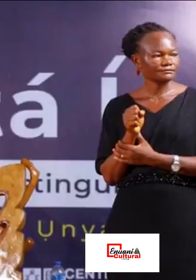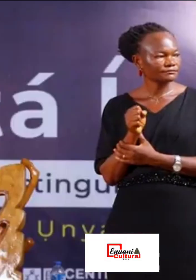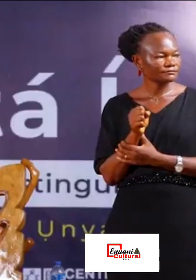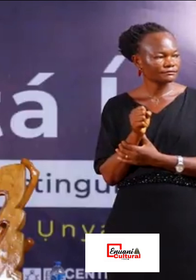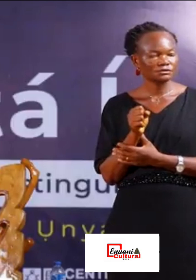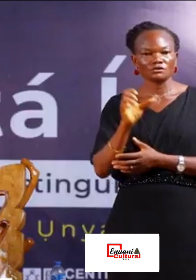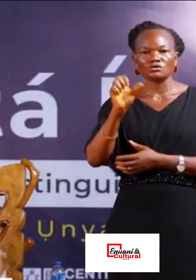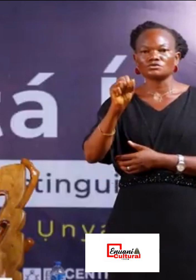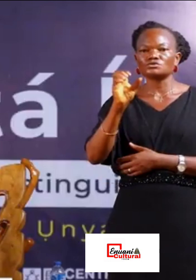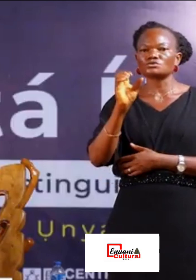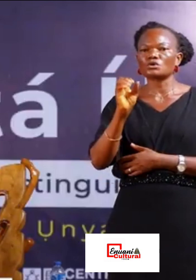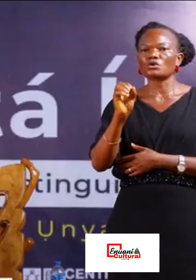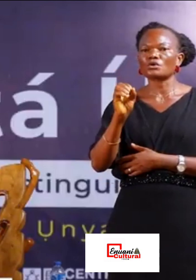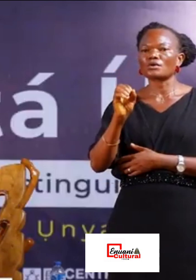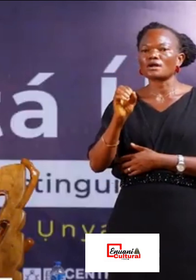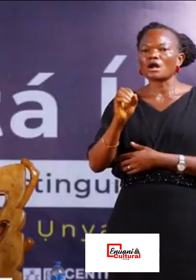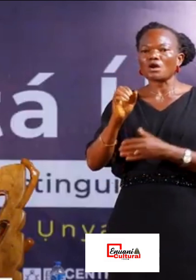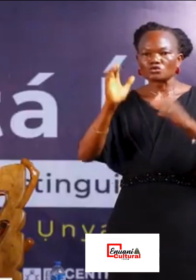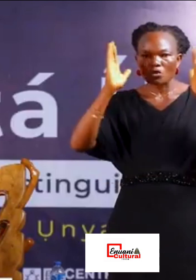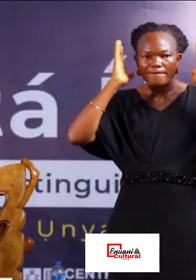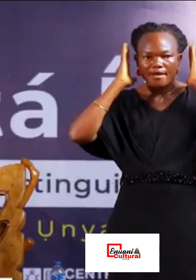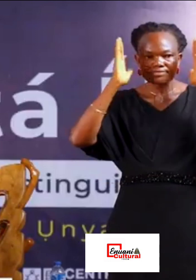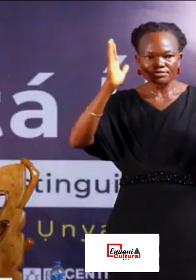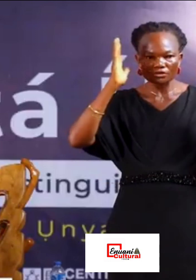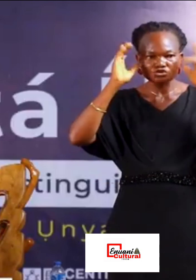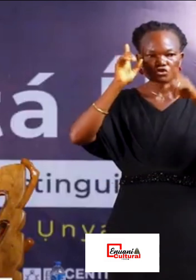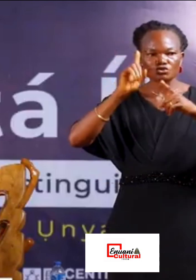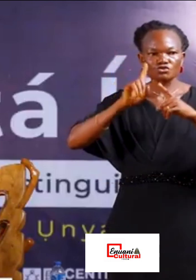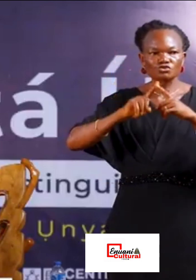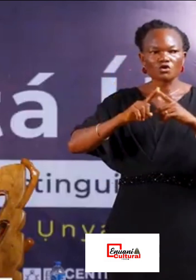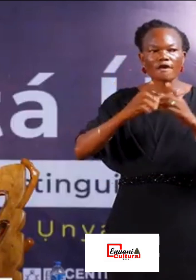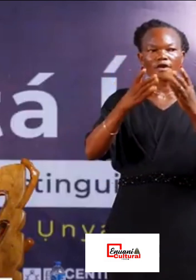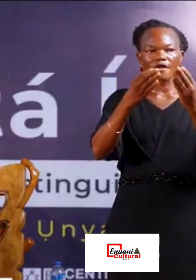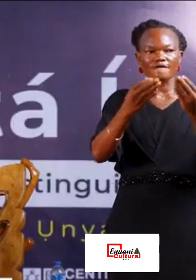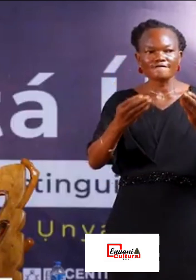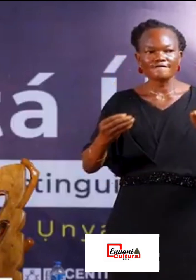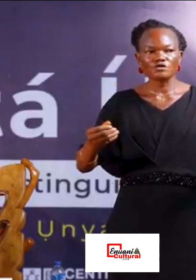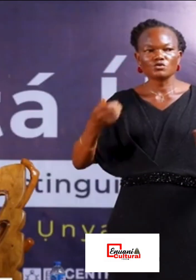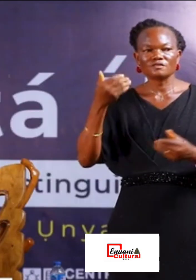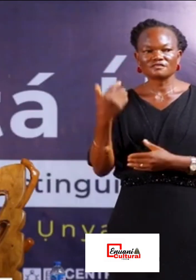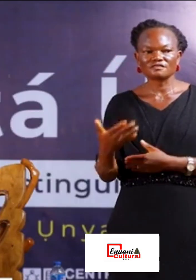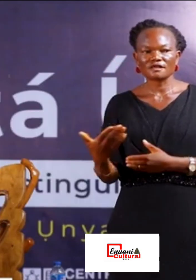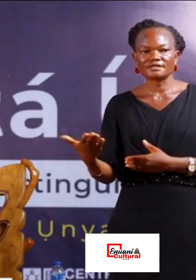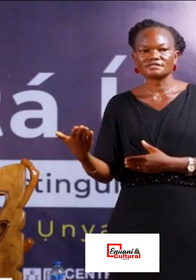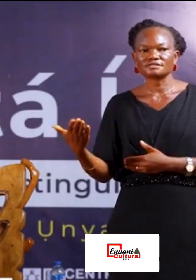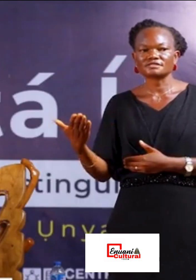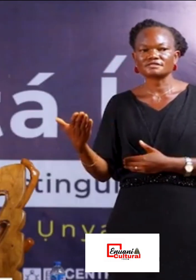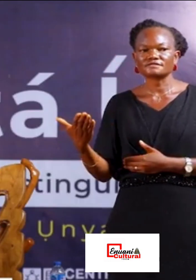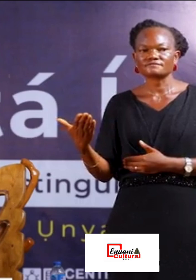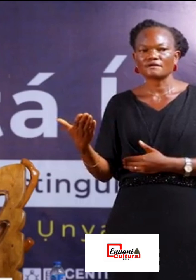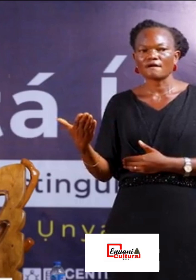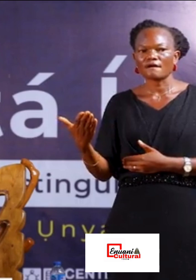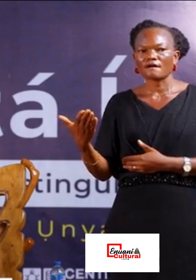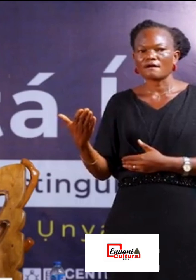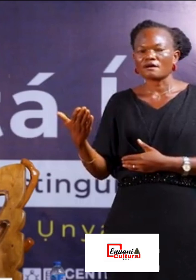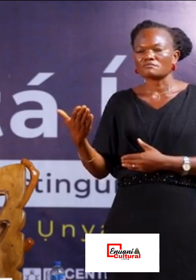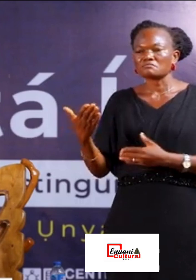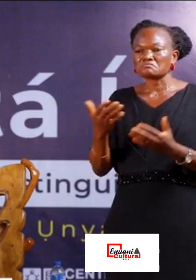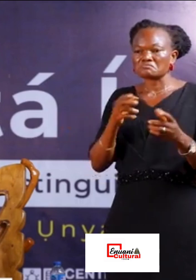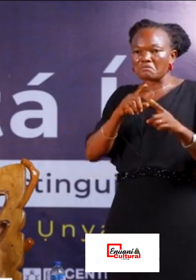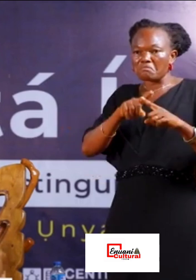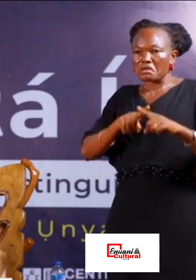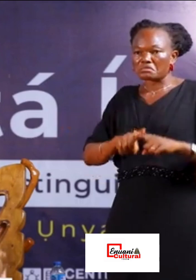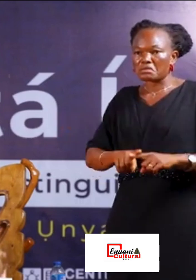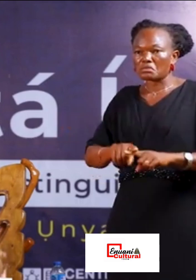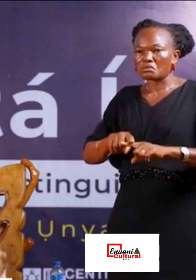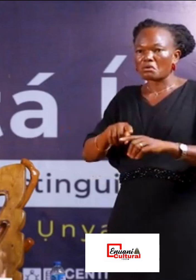Okay, so I'm going to pay attention to a few themes, depending on what time